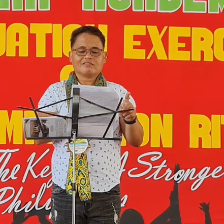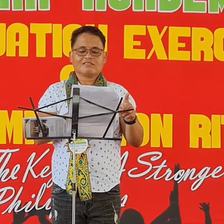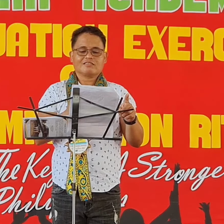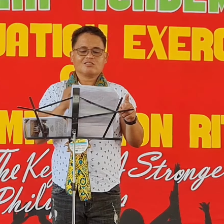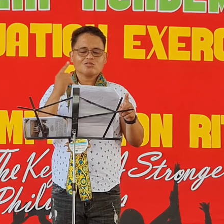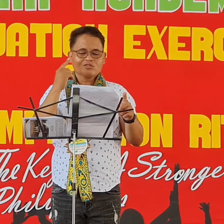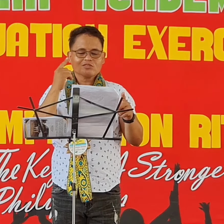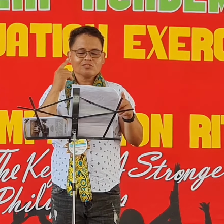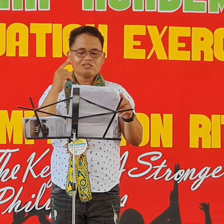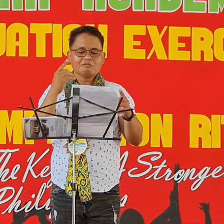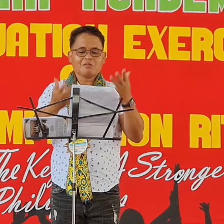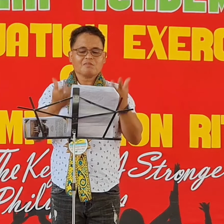But I realized.